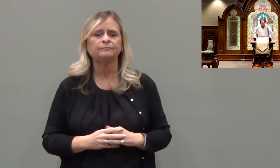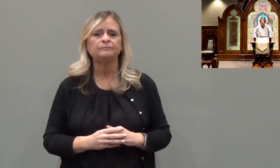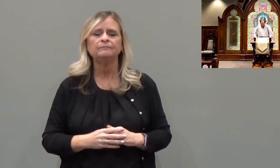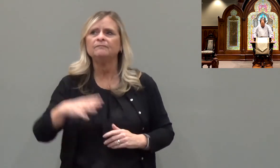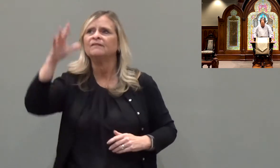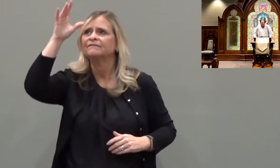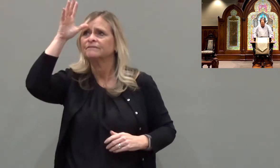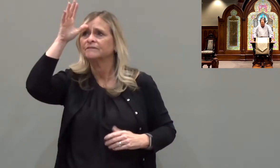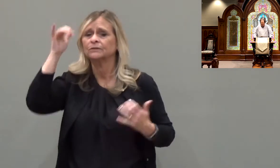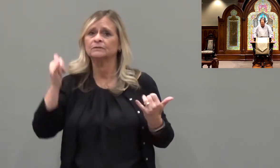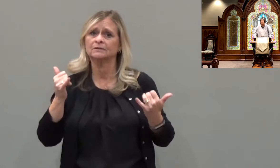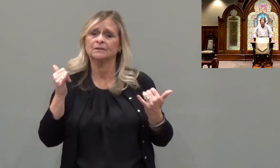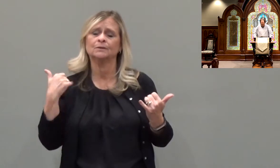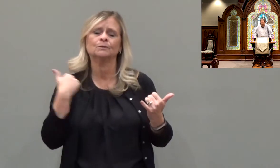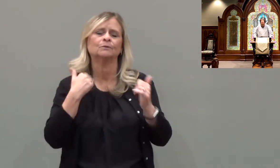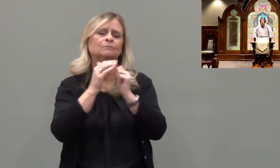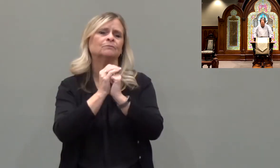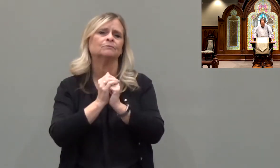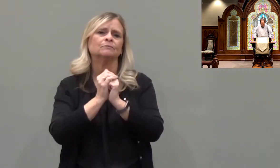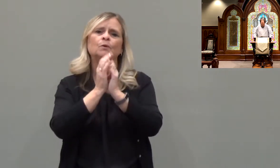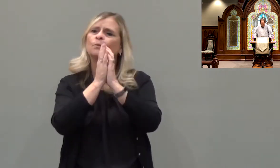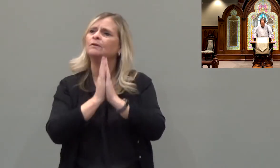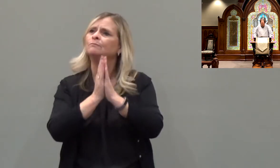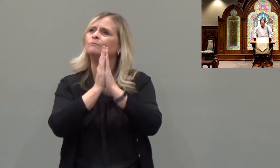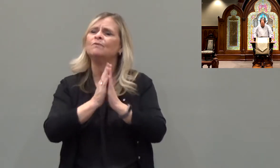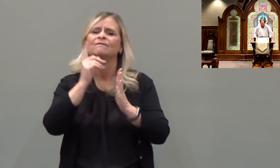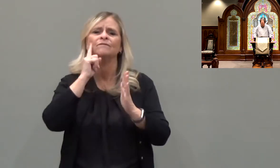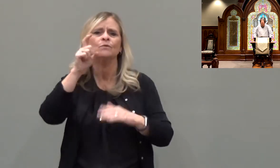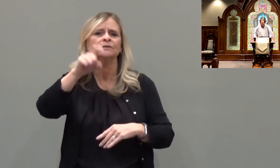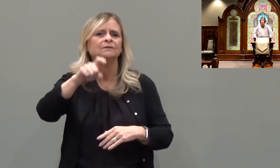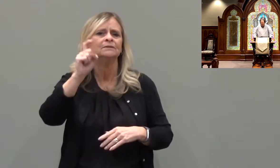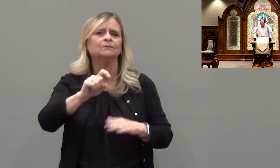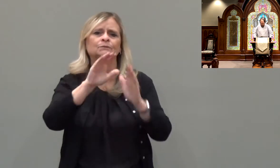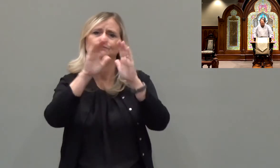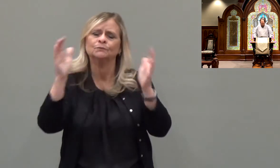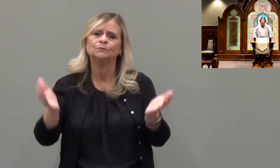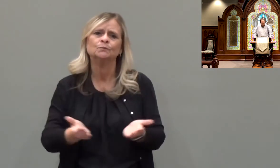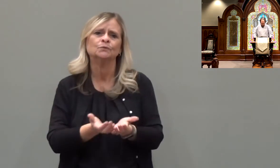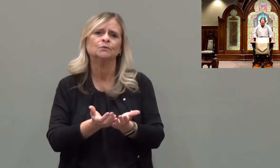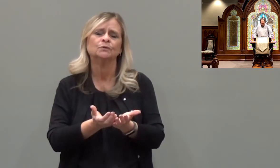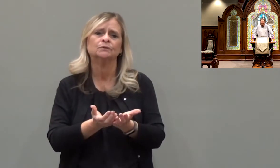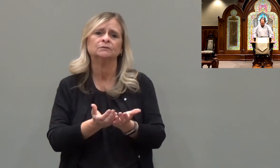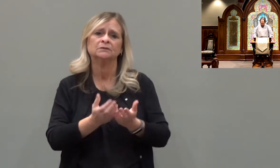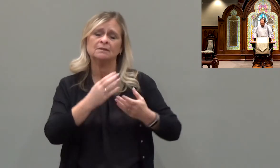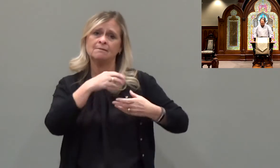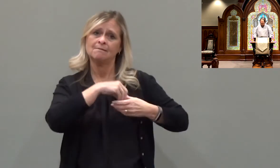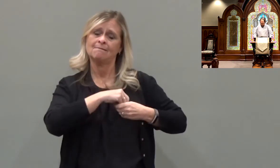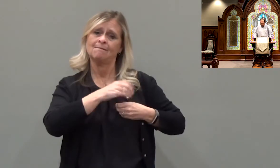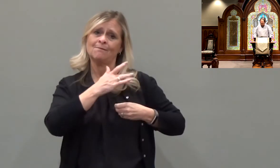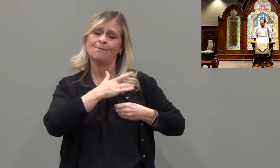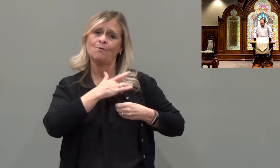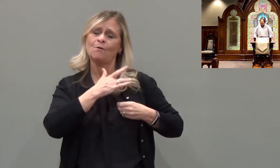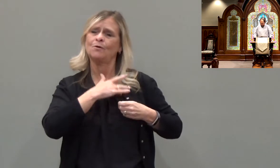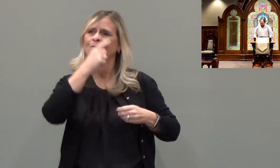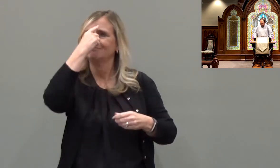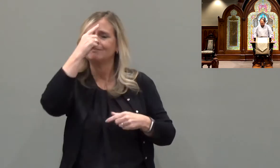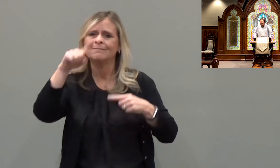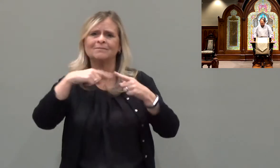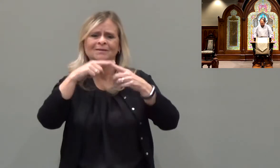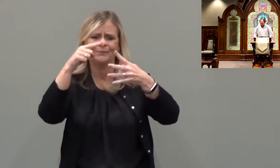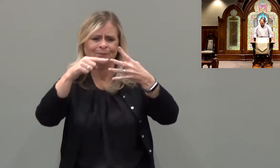Father, in these days, we pray for the needs of the world. In our hearts, we think of so many who have been